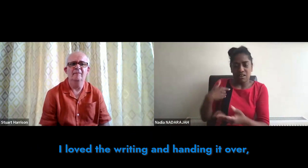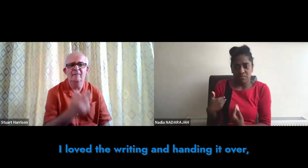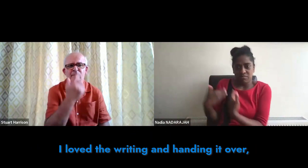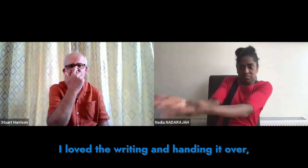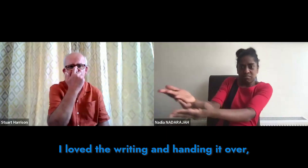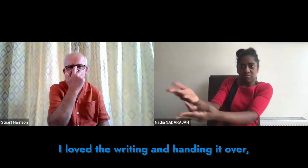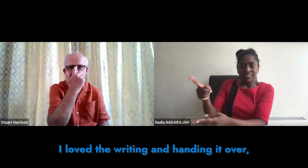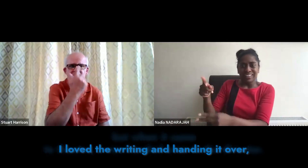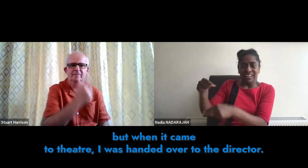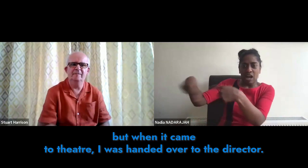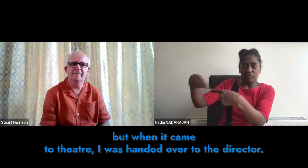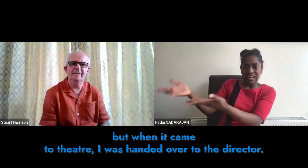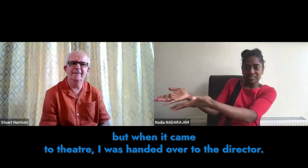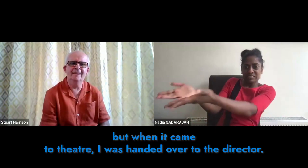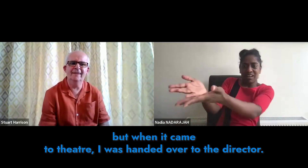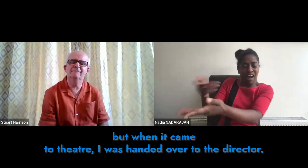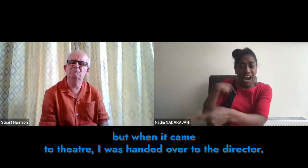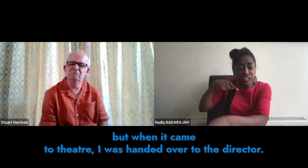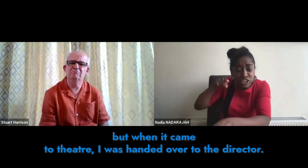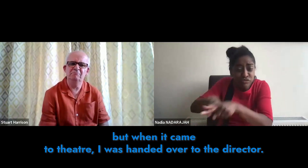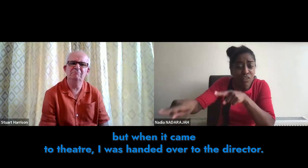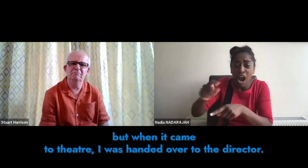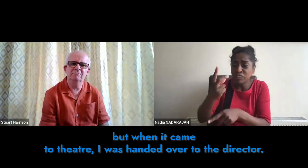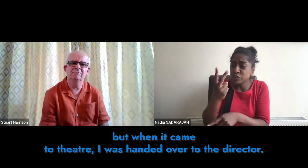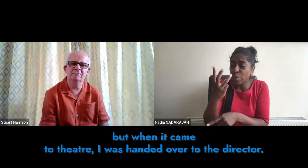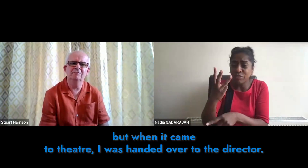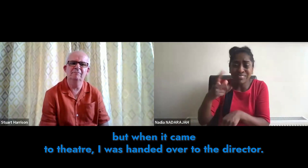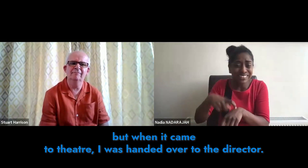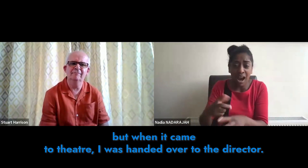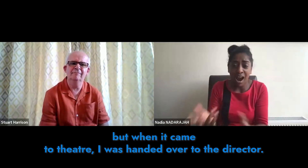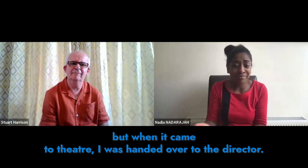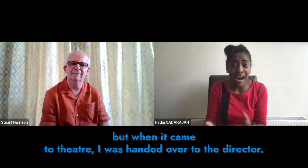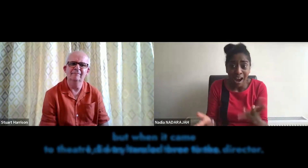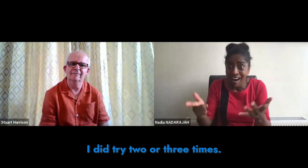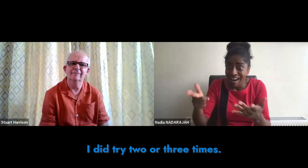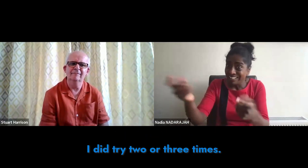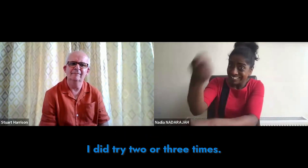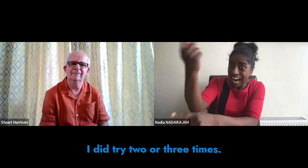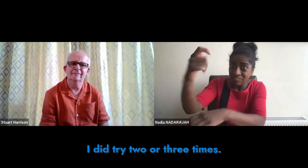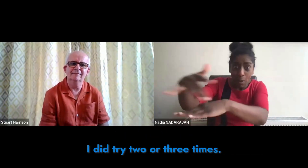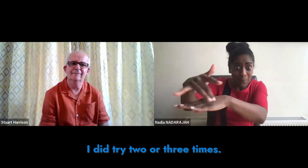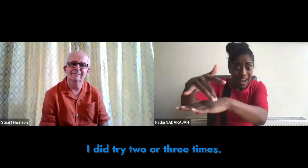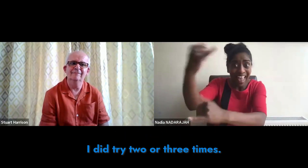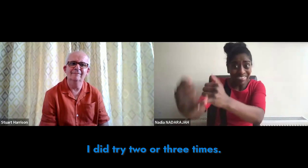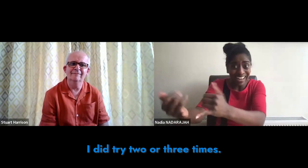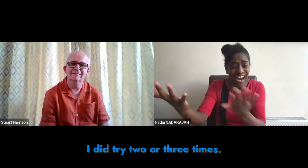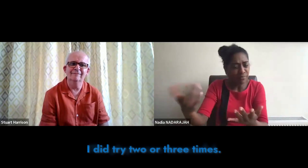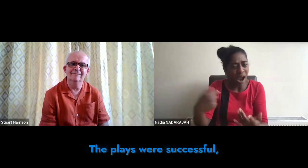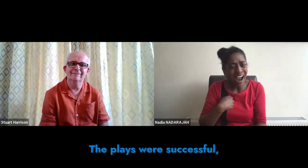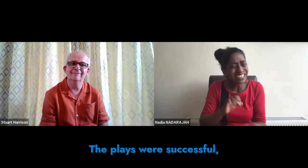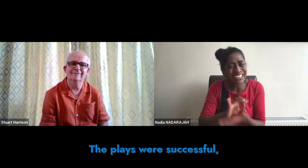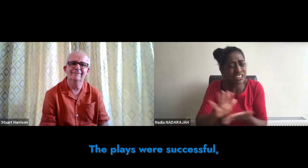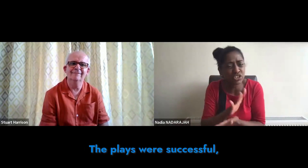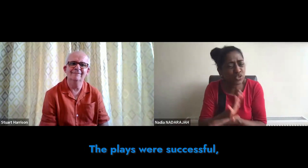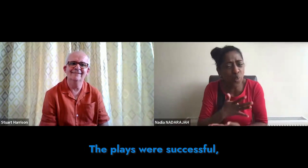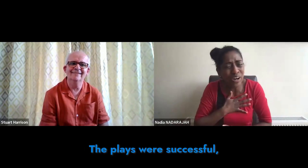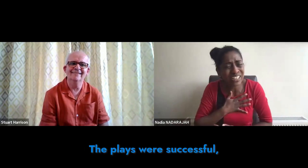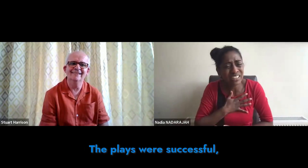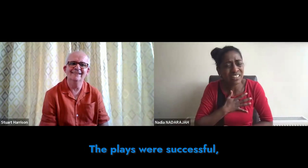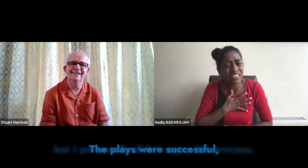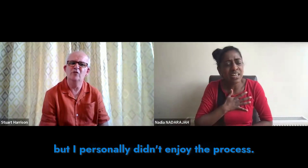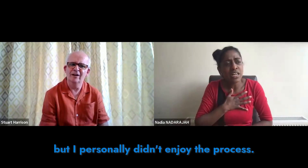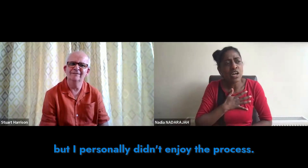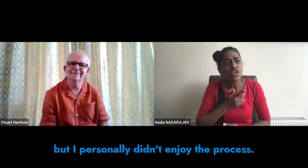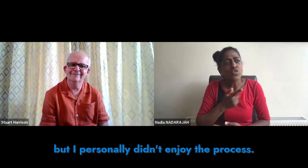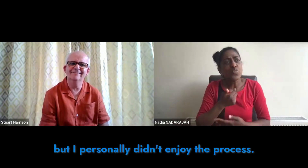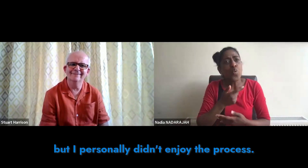and handing it over. But when it came to theatre, I was handed over to the director. I did try 2 or 3 times. The plays were